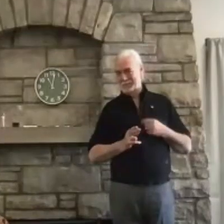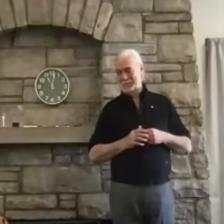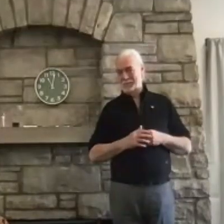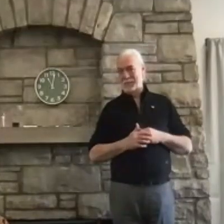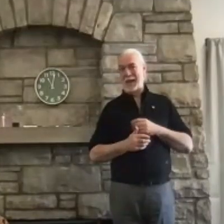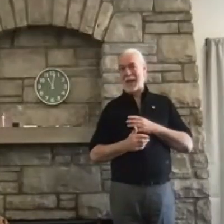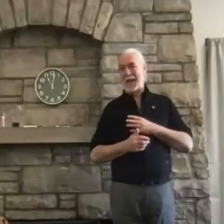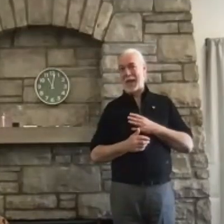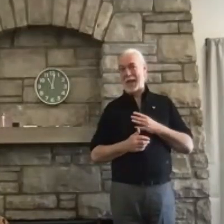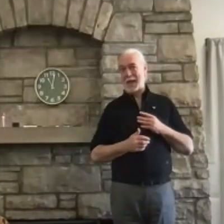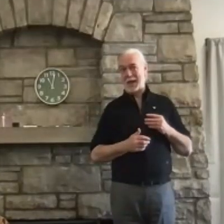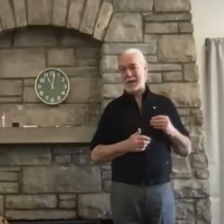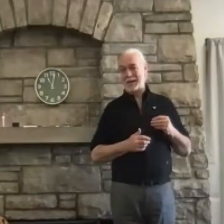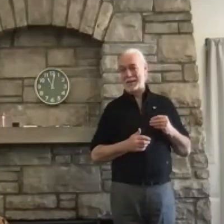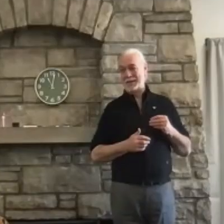and